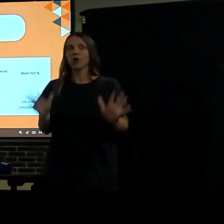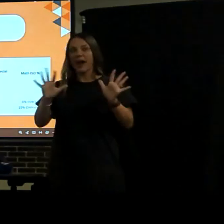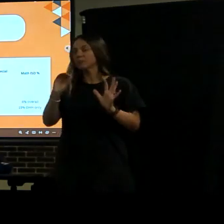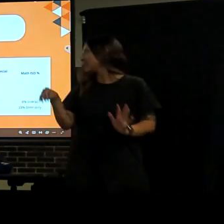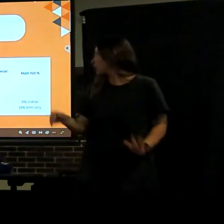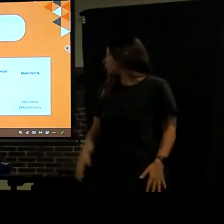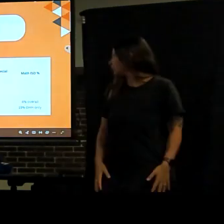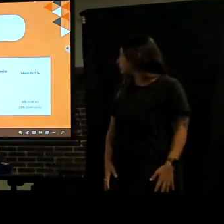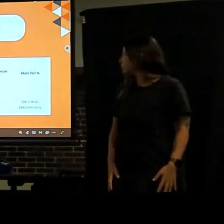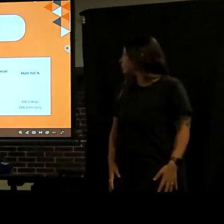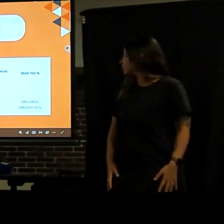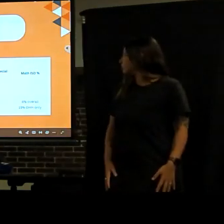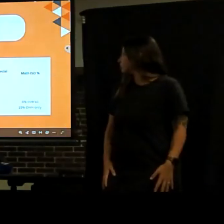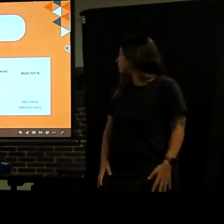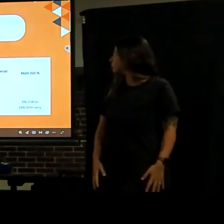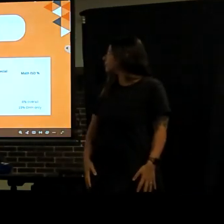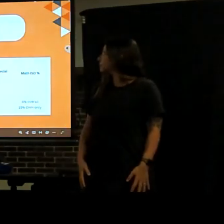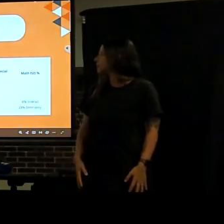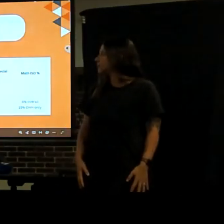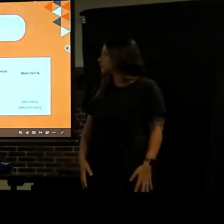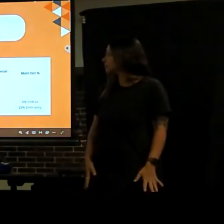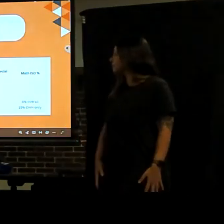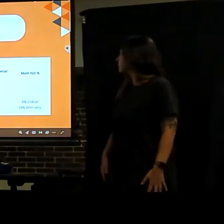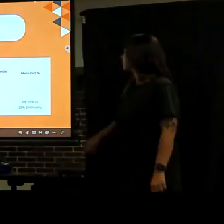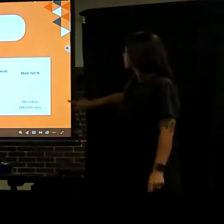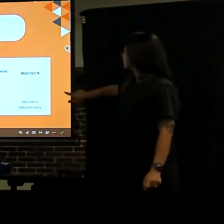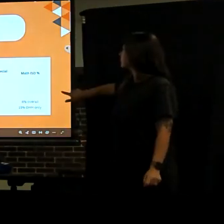only, we're at 19%.